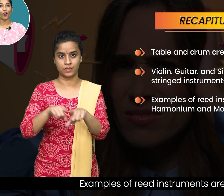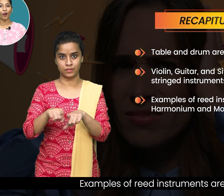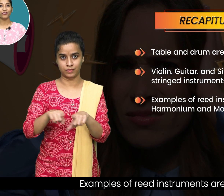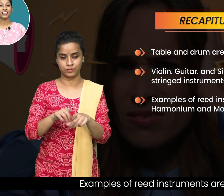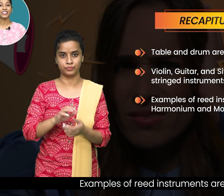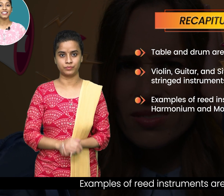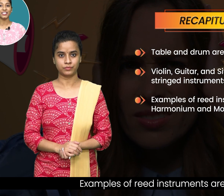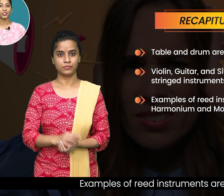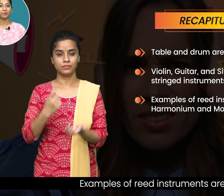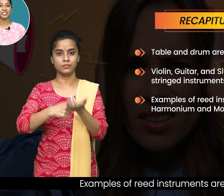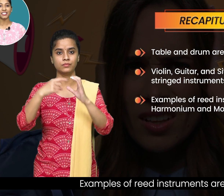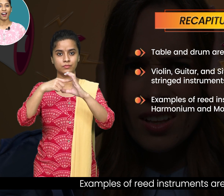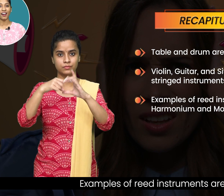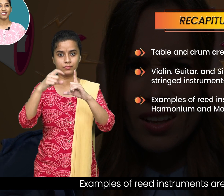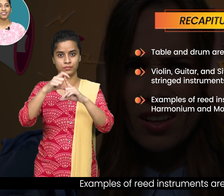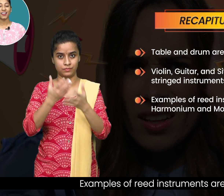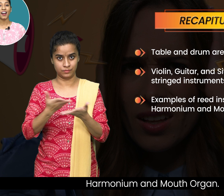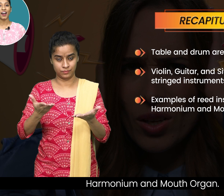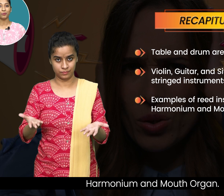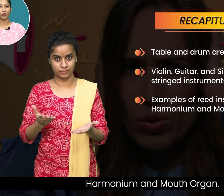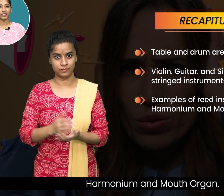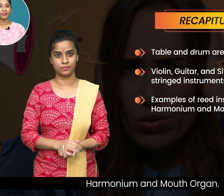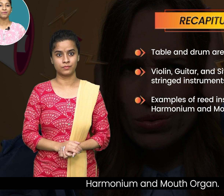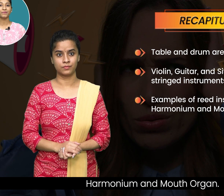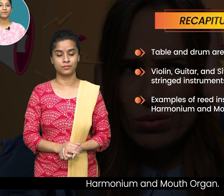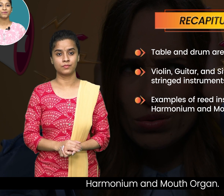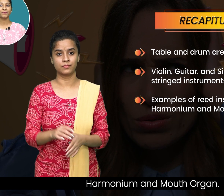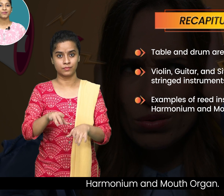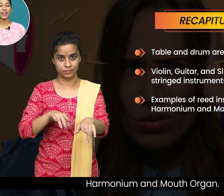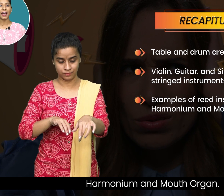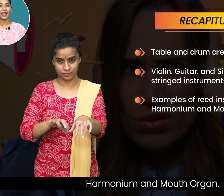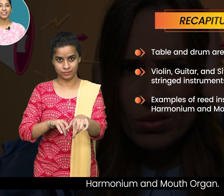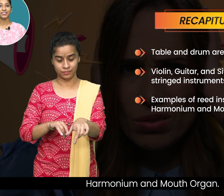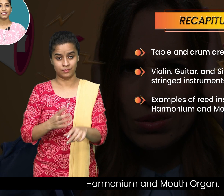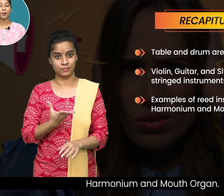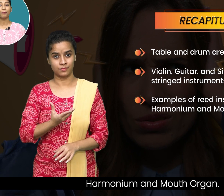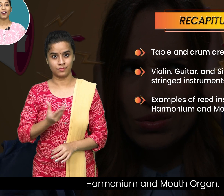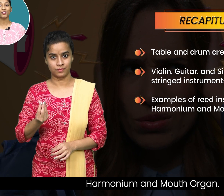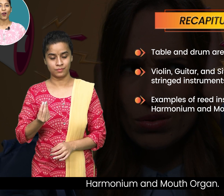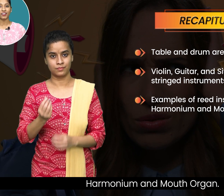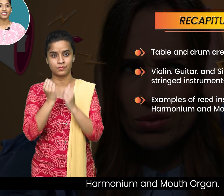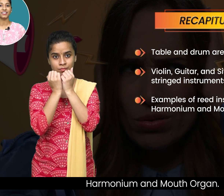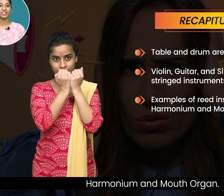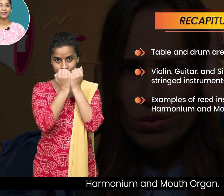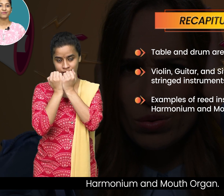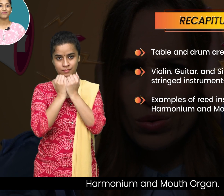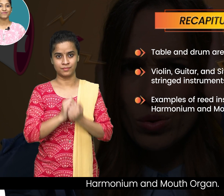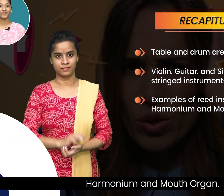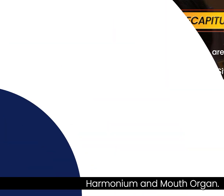Examples of reed instruments are harmonium and mouth